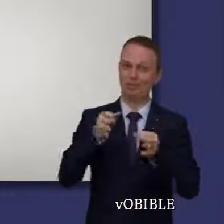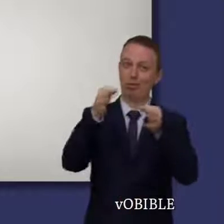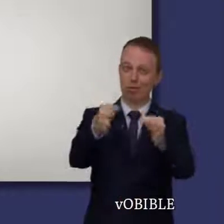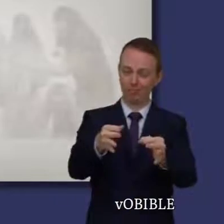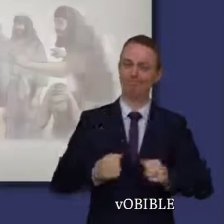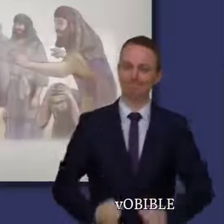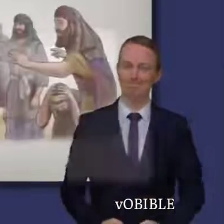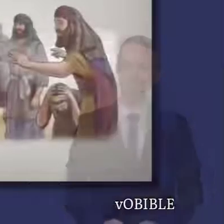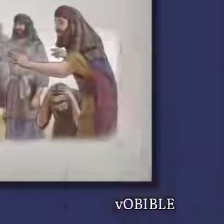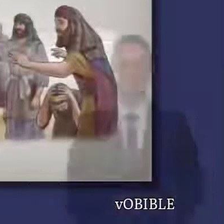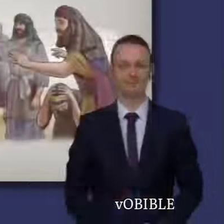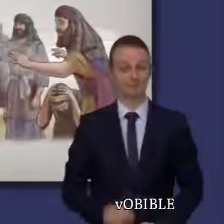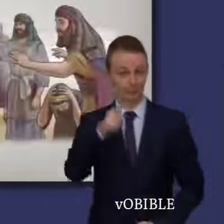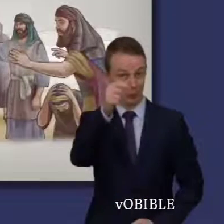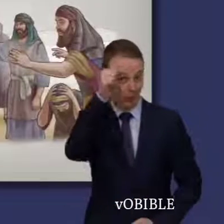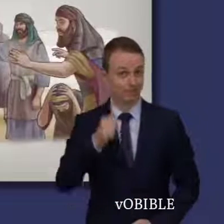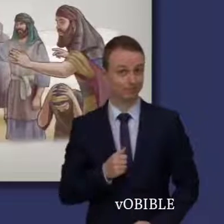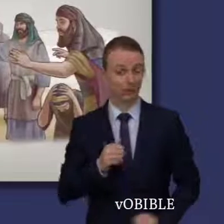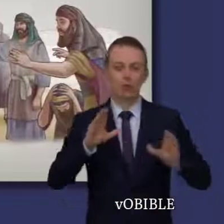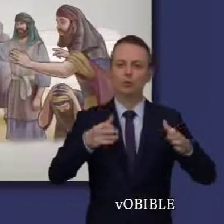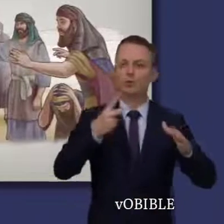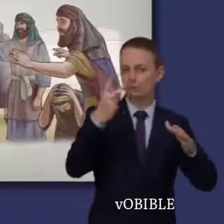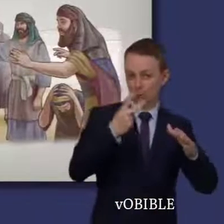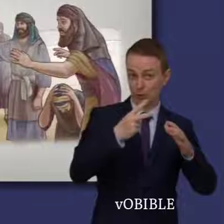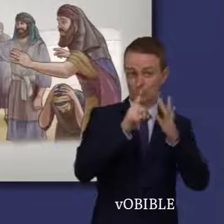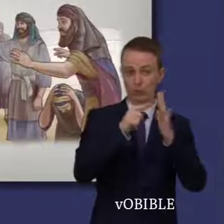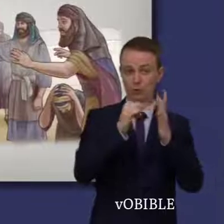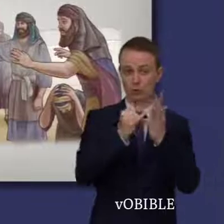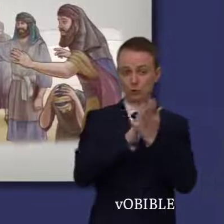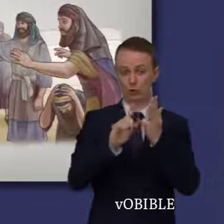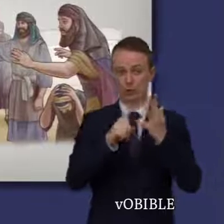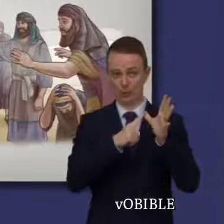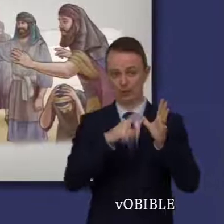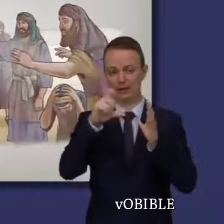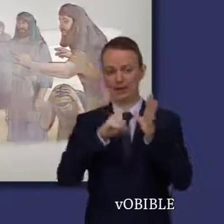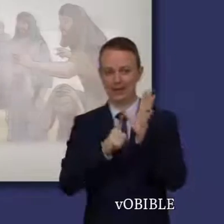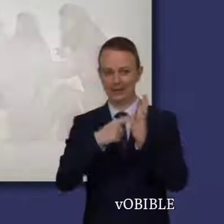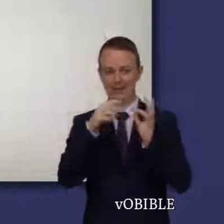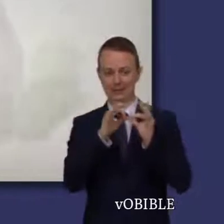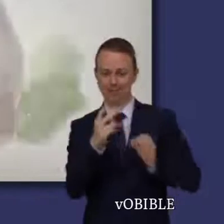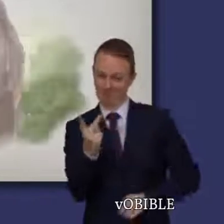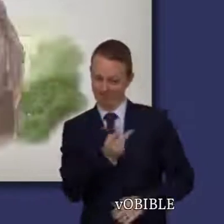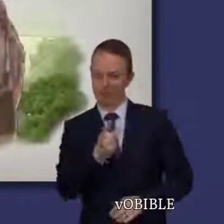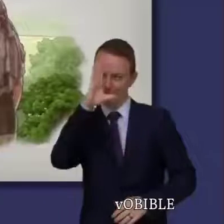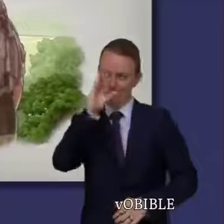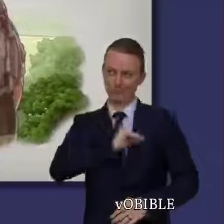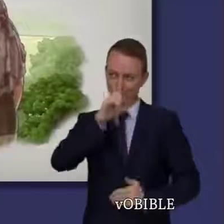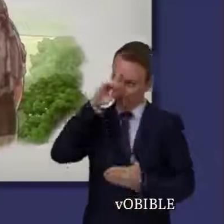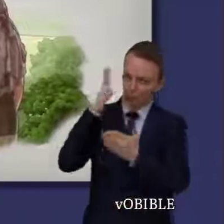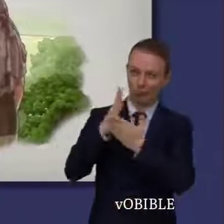Did you know? Joshua and Caleb were the only spies who had faith in Jehovah. So they were the